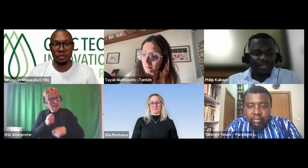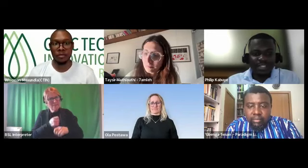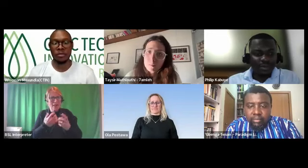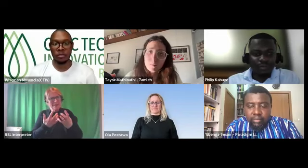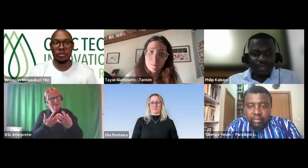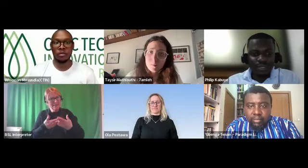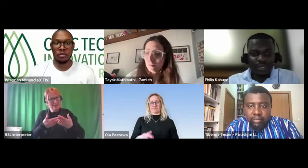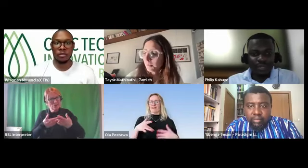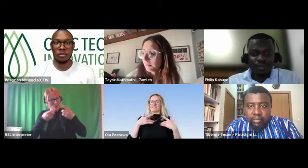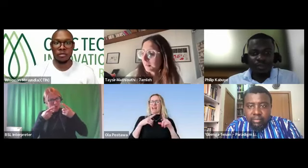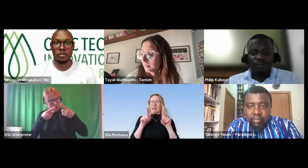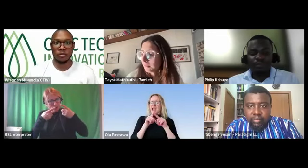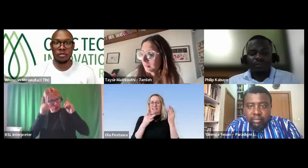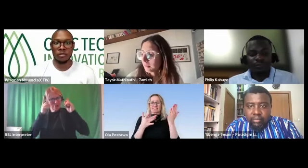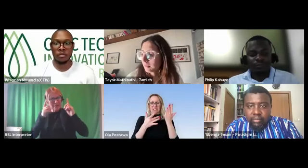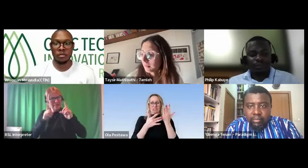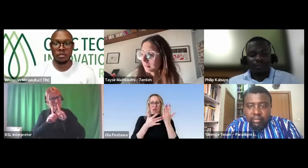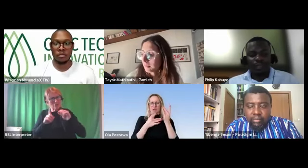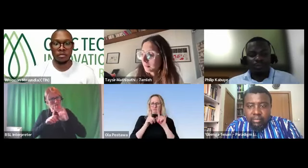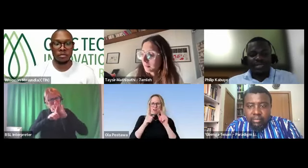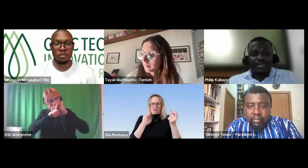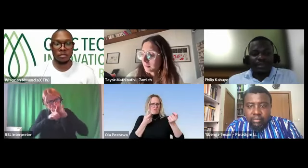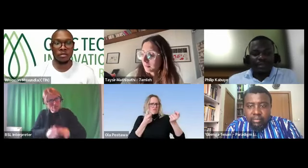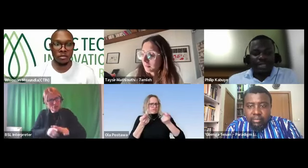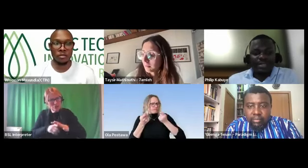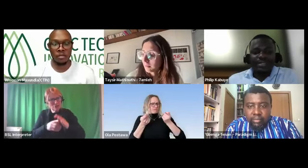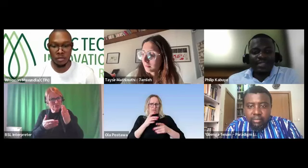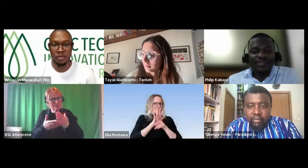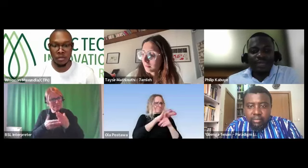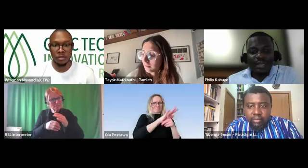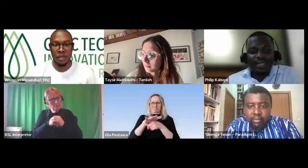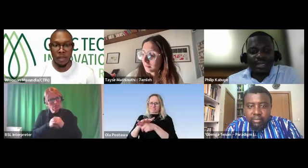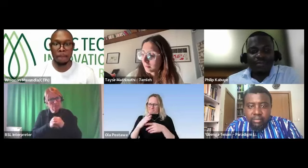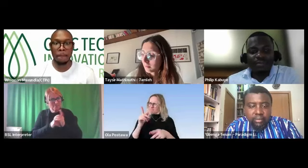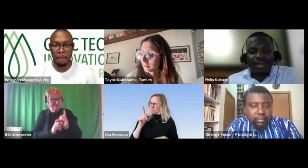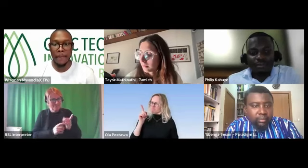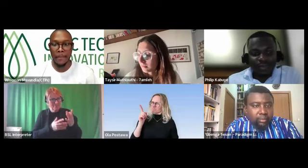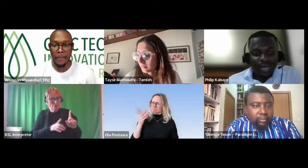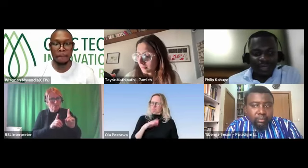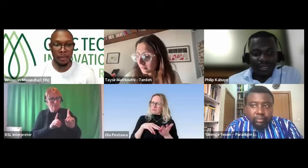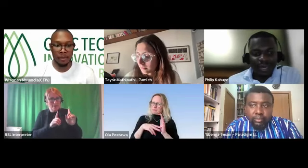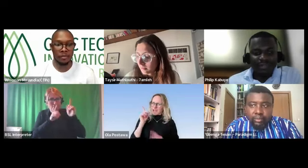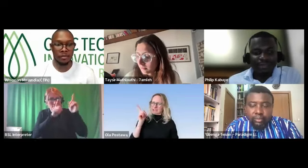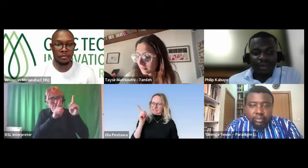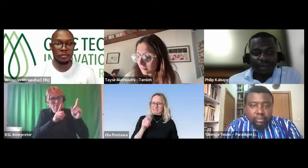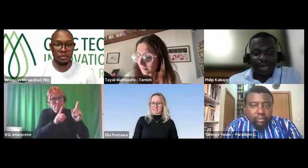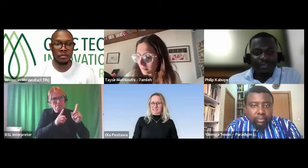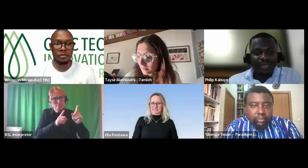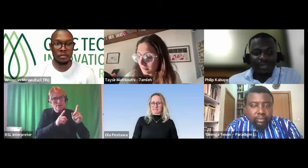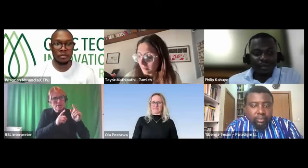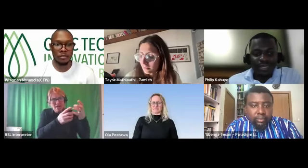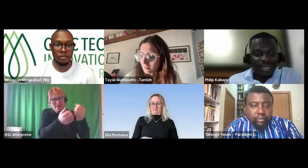techno-authoritarianism and digital repression. So, but the thing starts from there. It starts from them having the